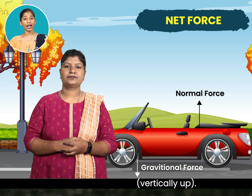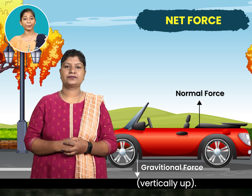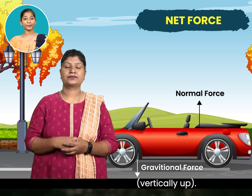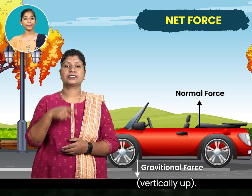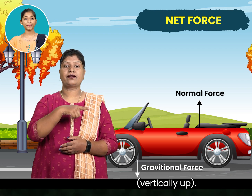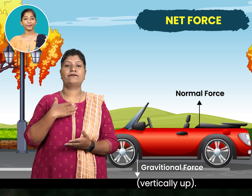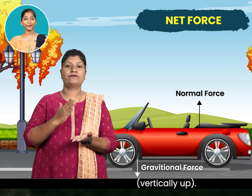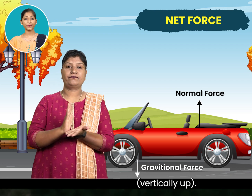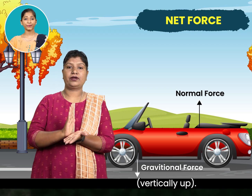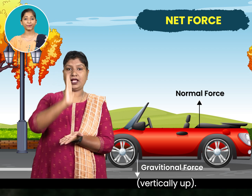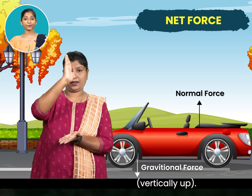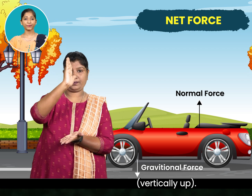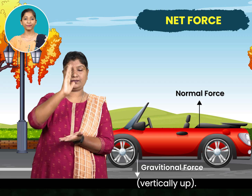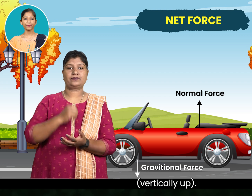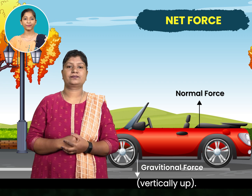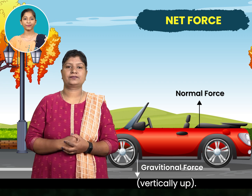vertically up.